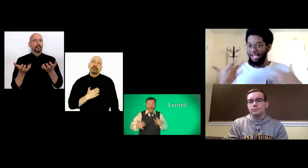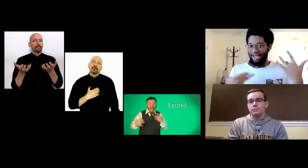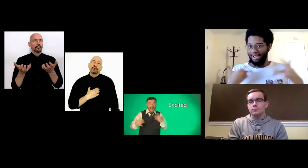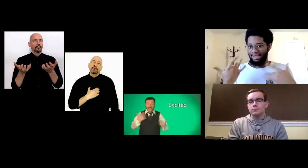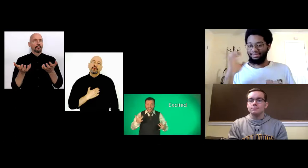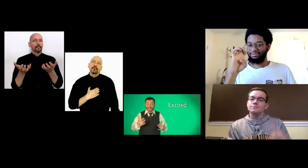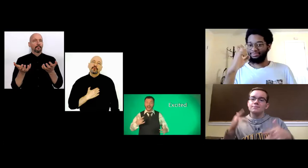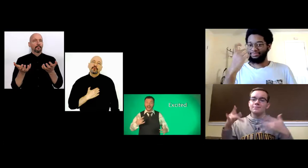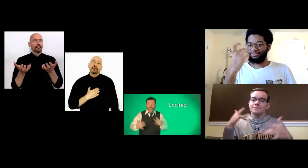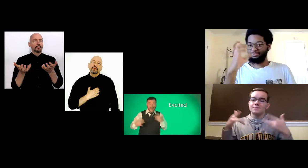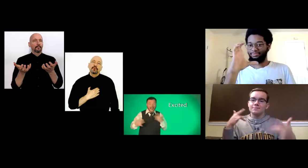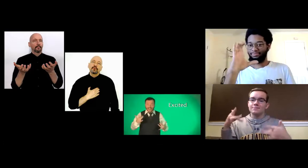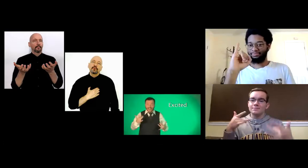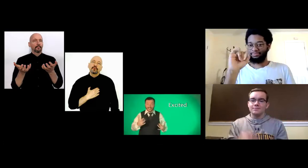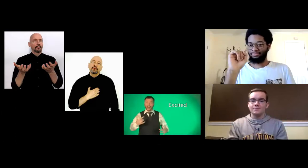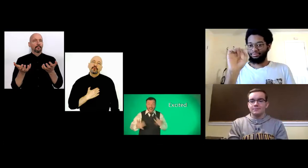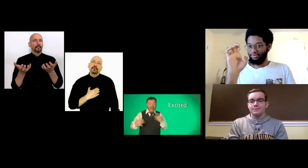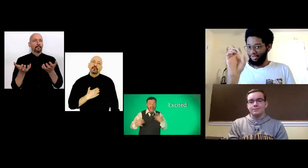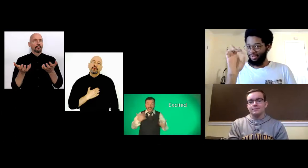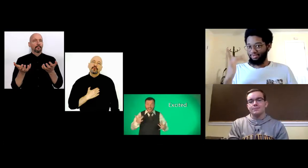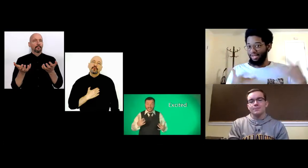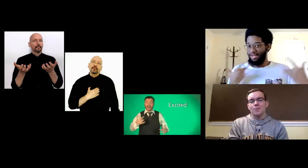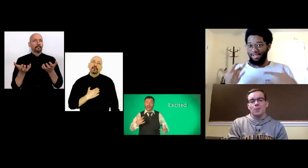And the last one in green is the sign for excited.